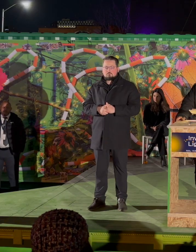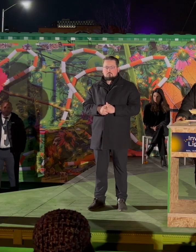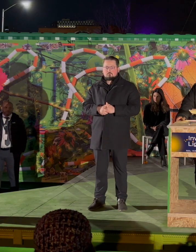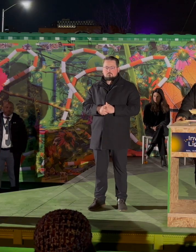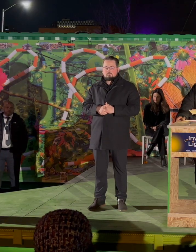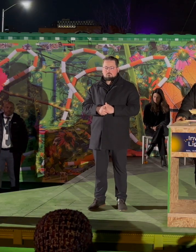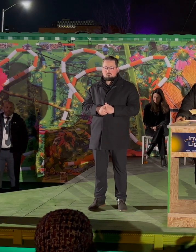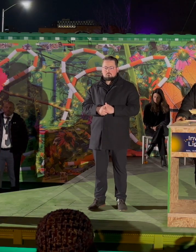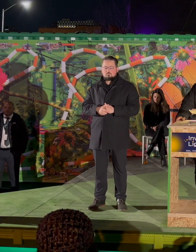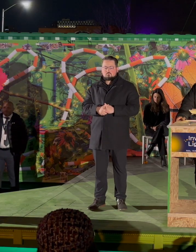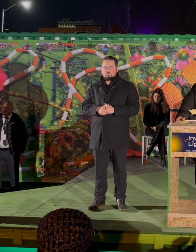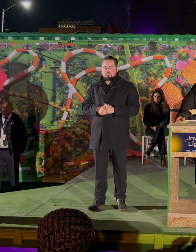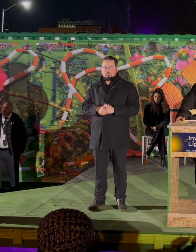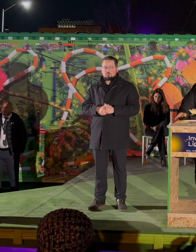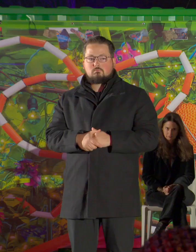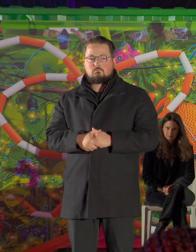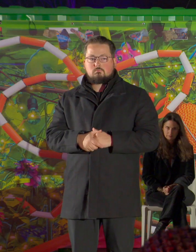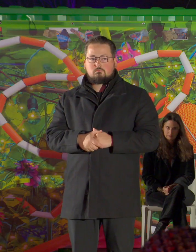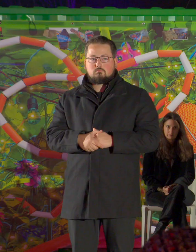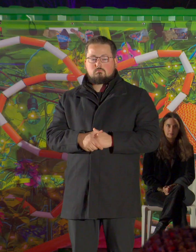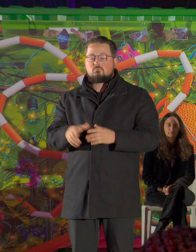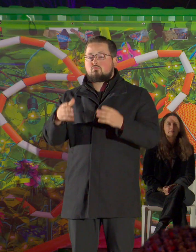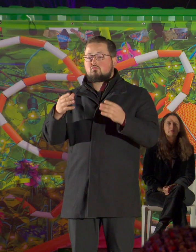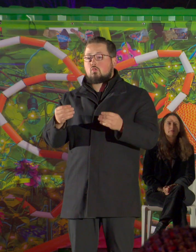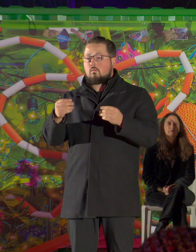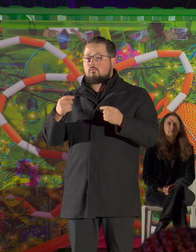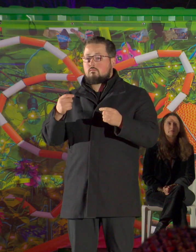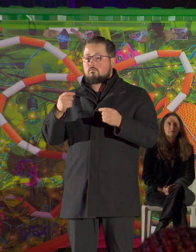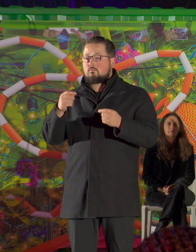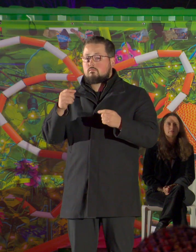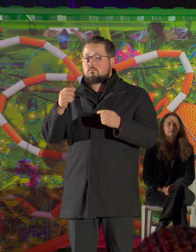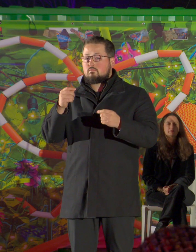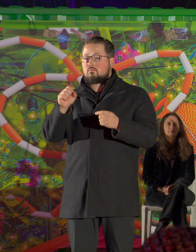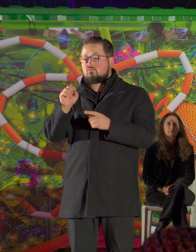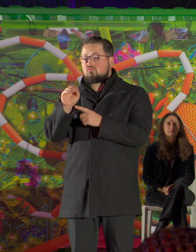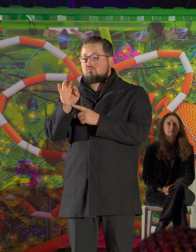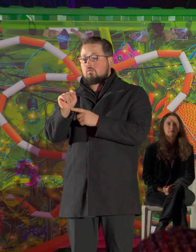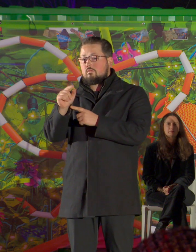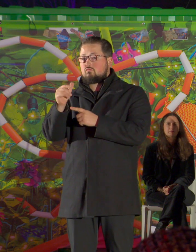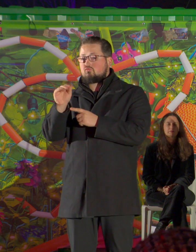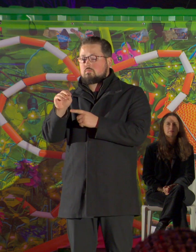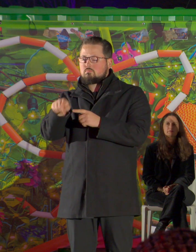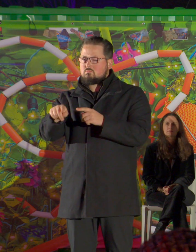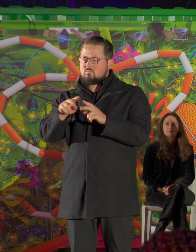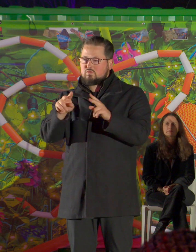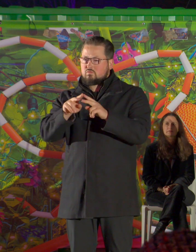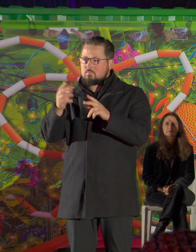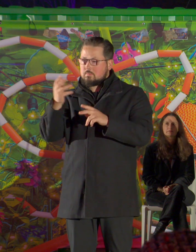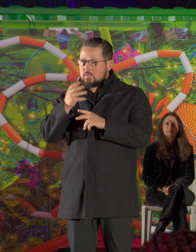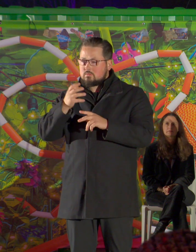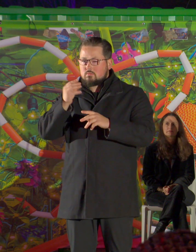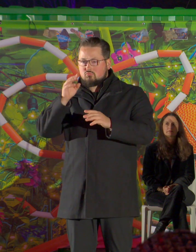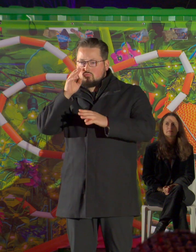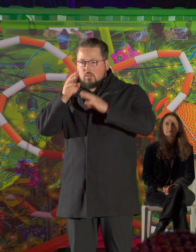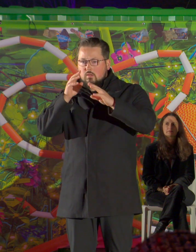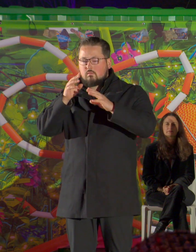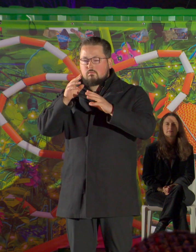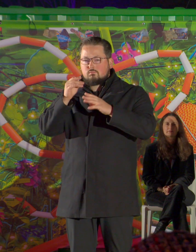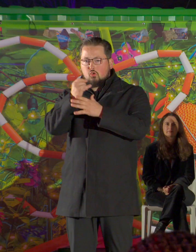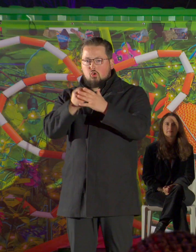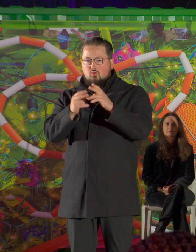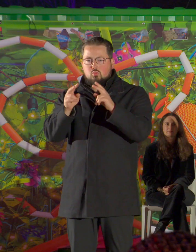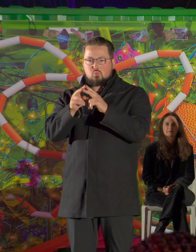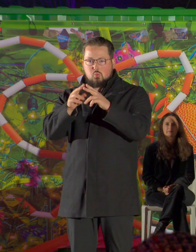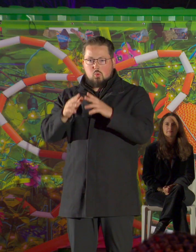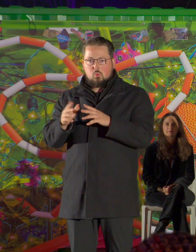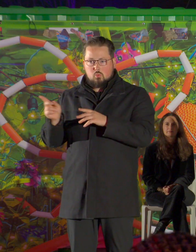The Soft Gem is part of this amazing creative art duo. When you